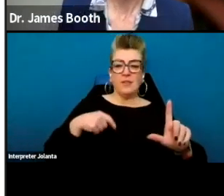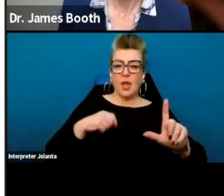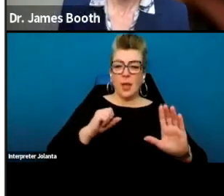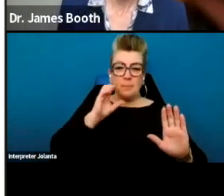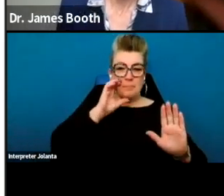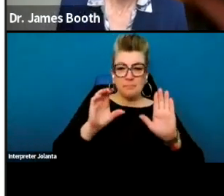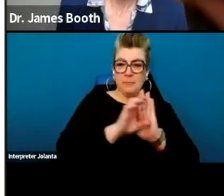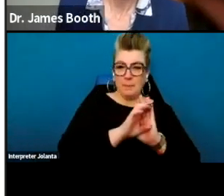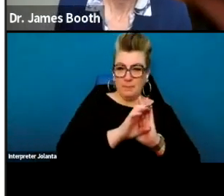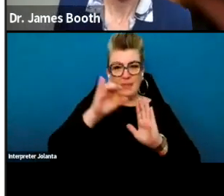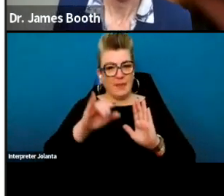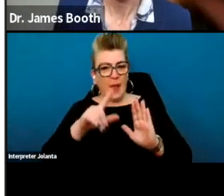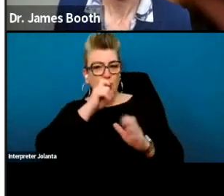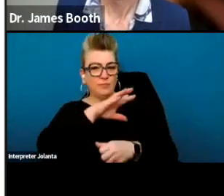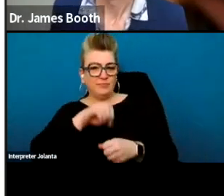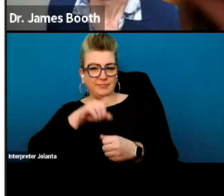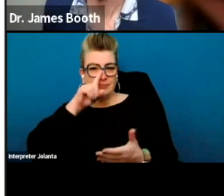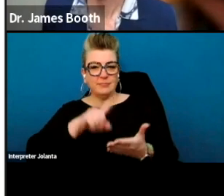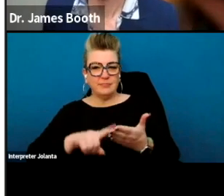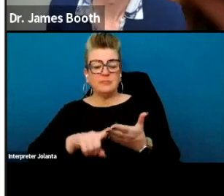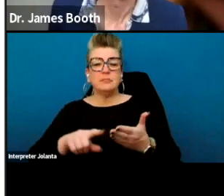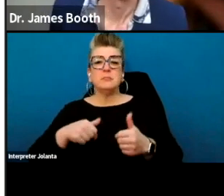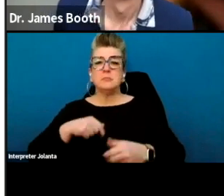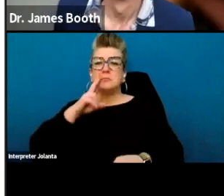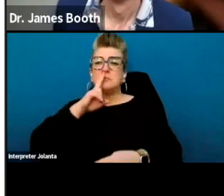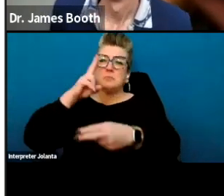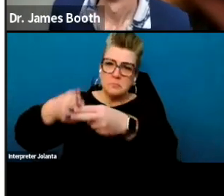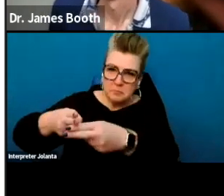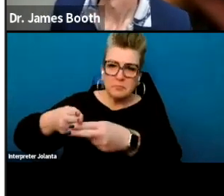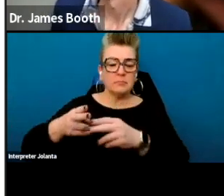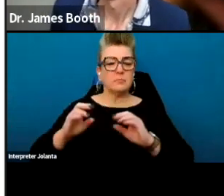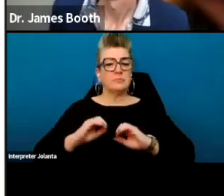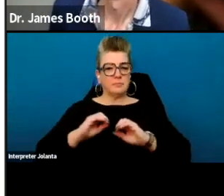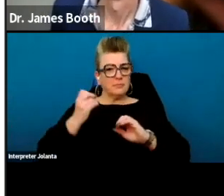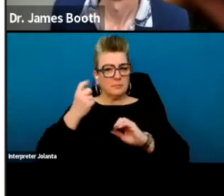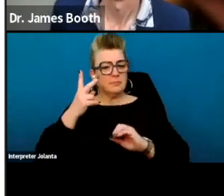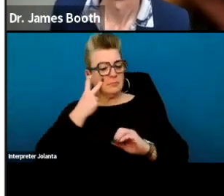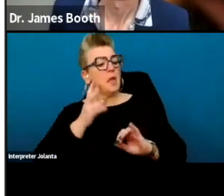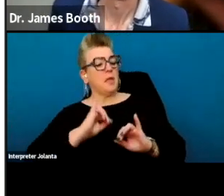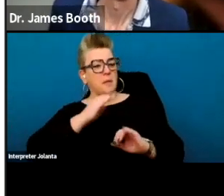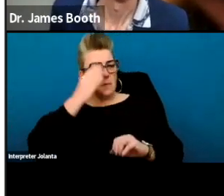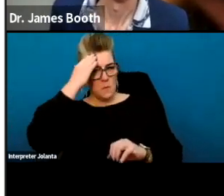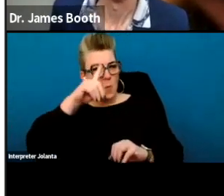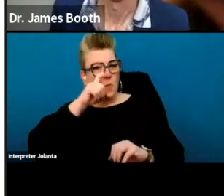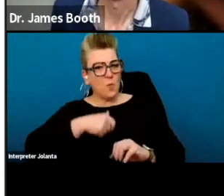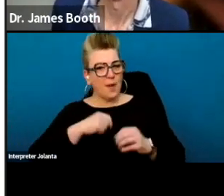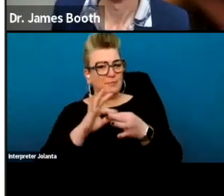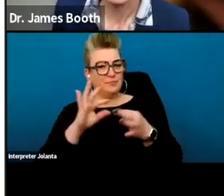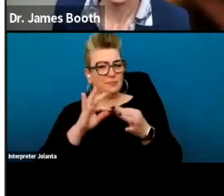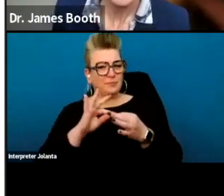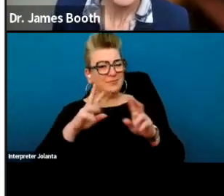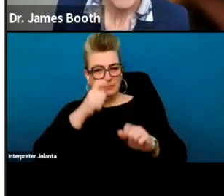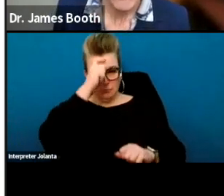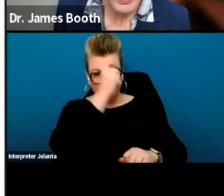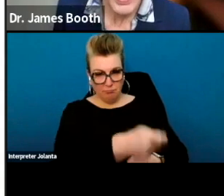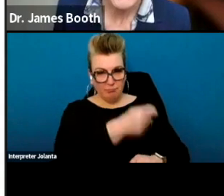corner of the screen. So I won't explicitly acknowledge them, but you'll see their picture and